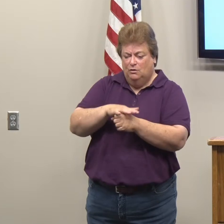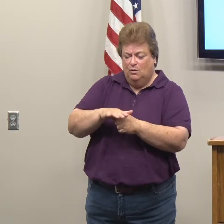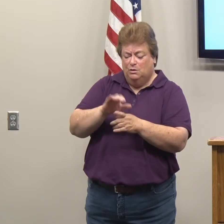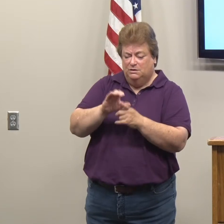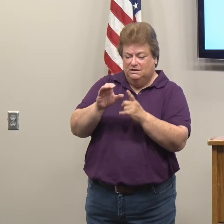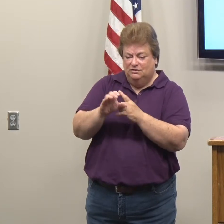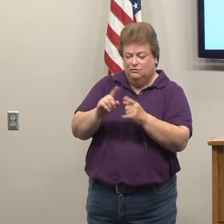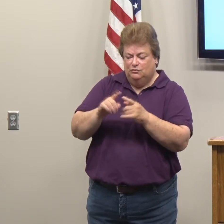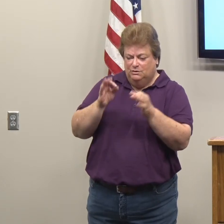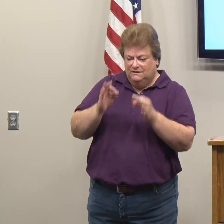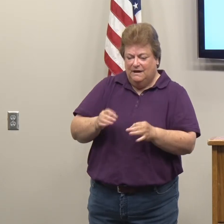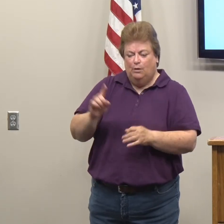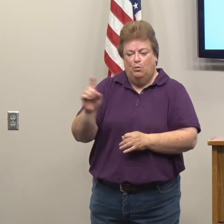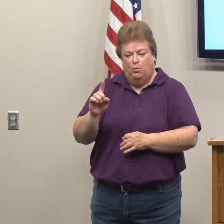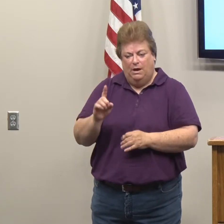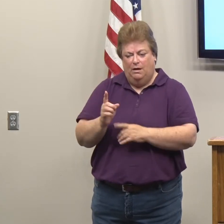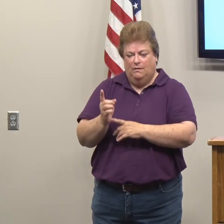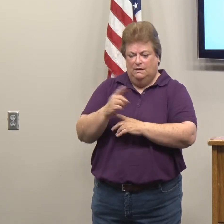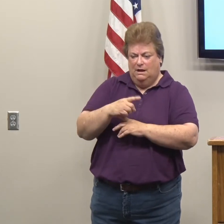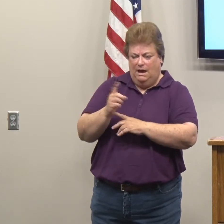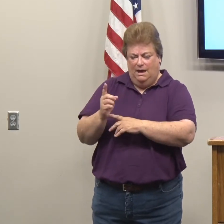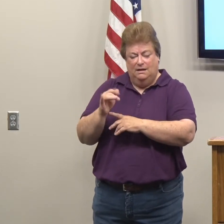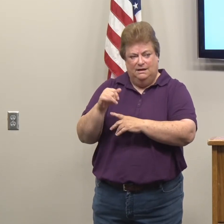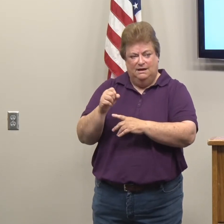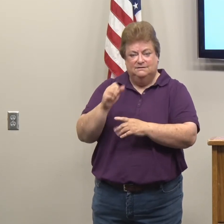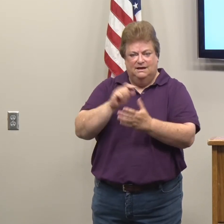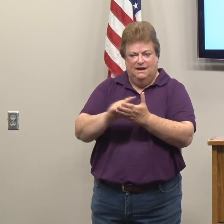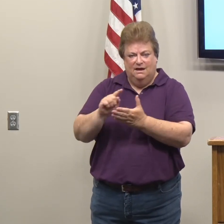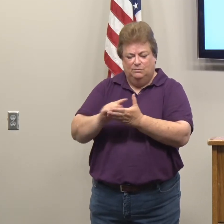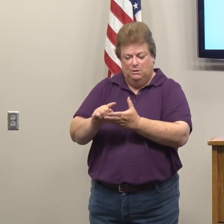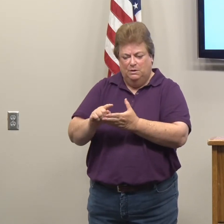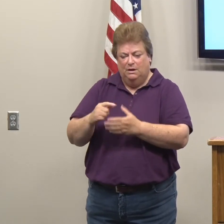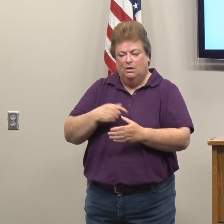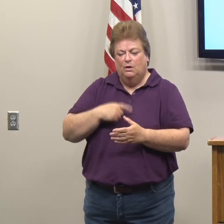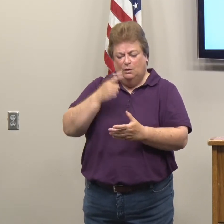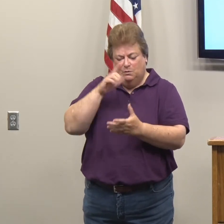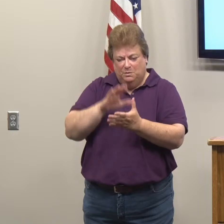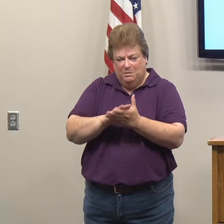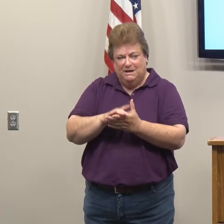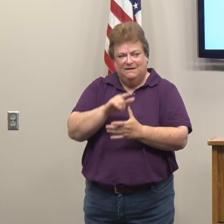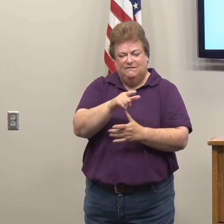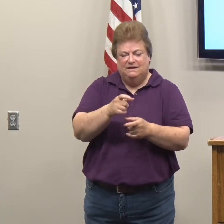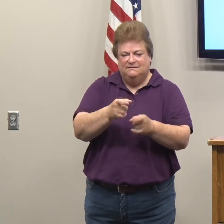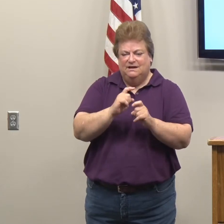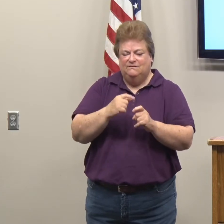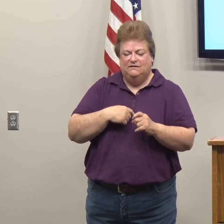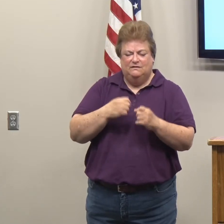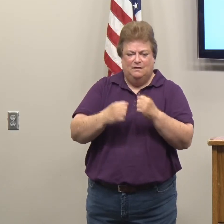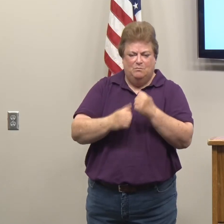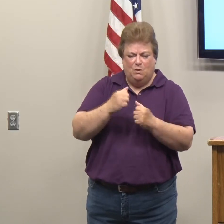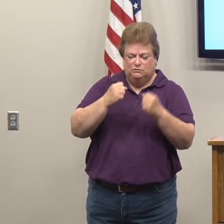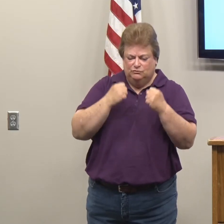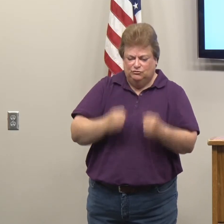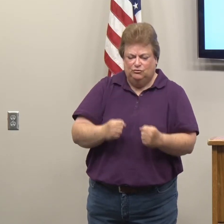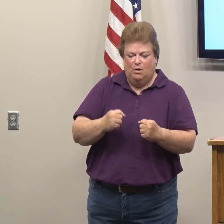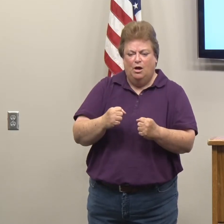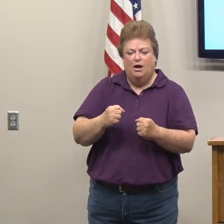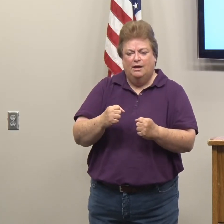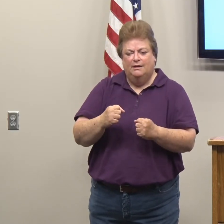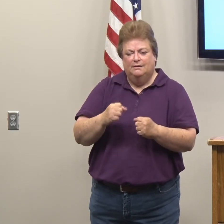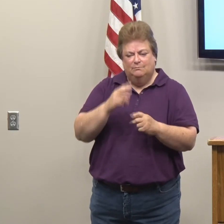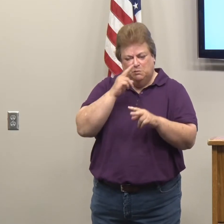determine the position of the dial each week. We believe the risk dial provides the most robust description of local risk of the spread